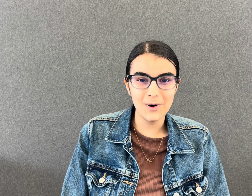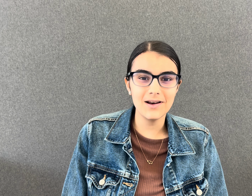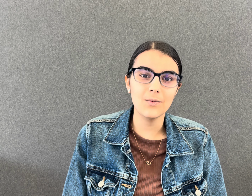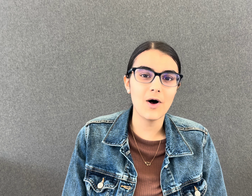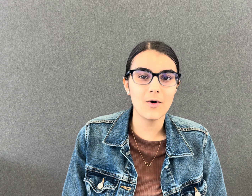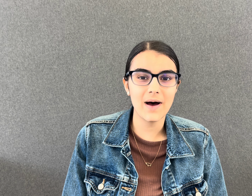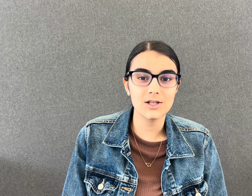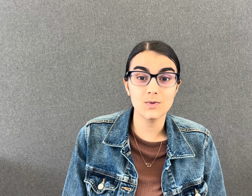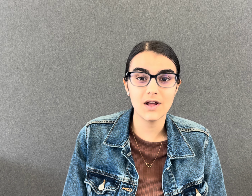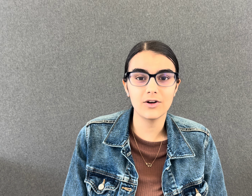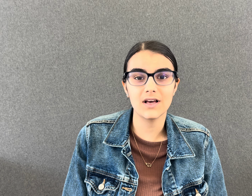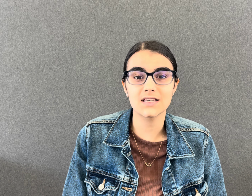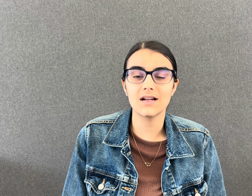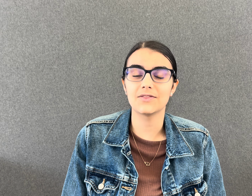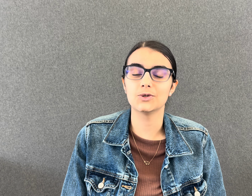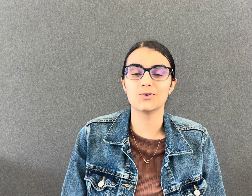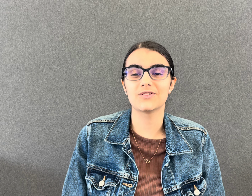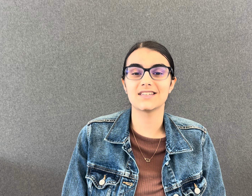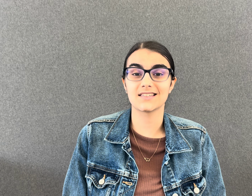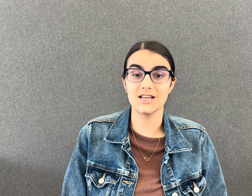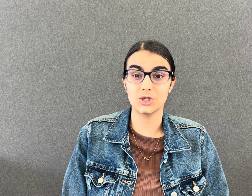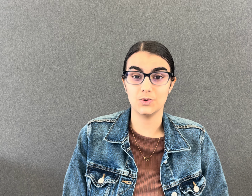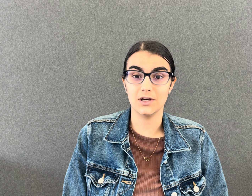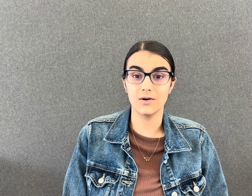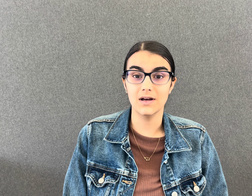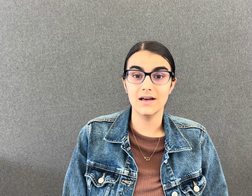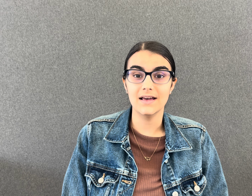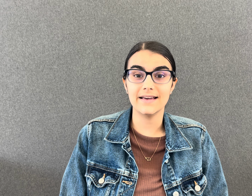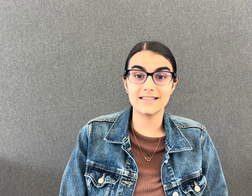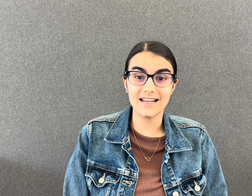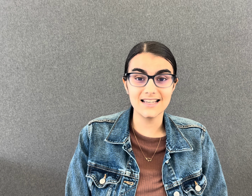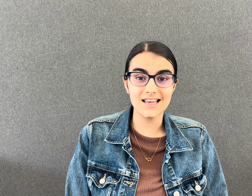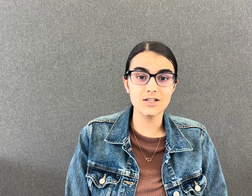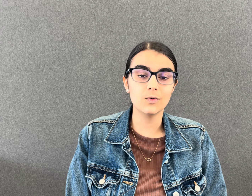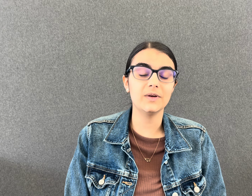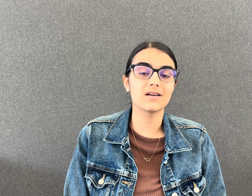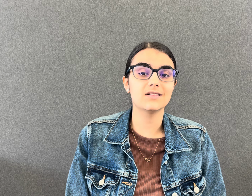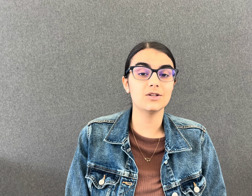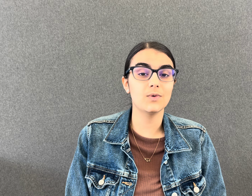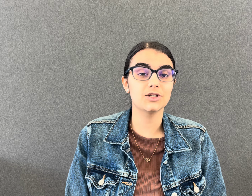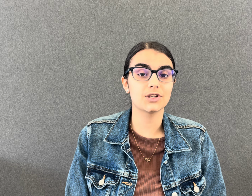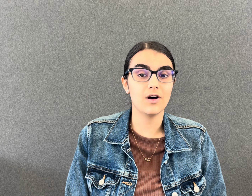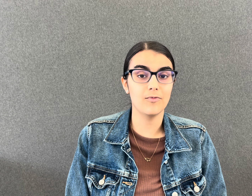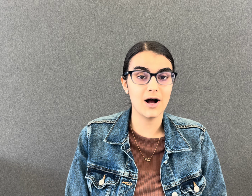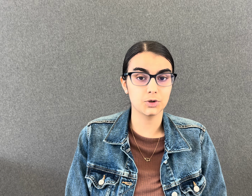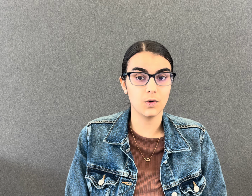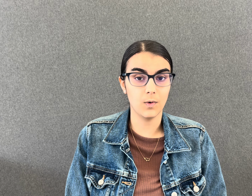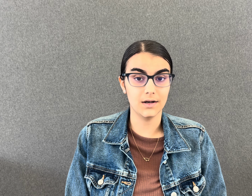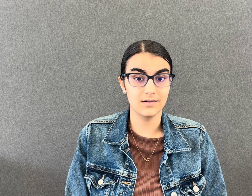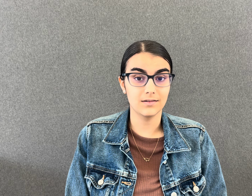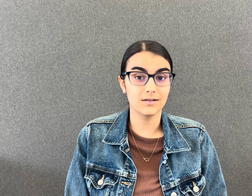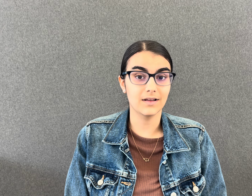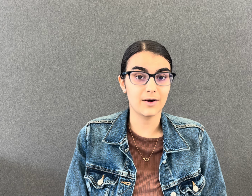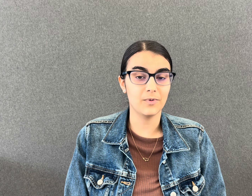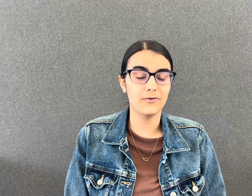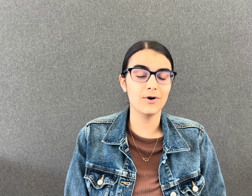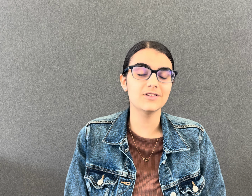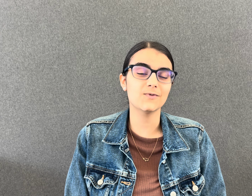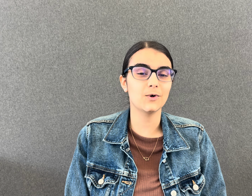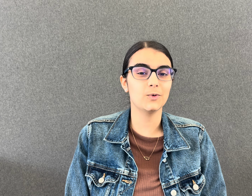everyone, and welcome back to another lesson at the True North Success Studio. Today's lesson will be a continuation of Module 1. Like before, this video will be